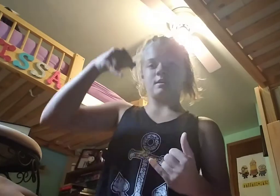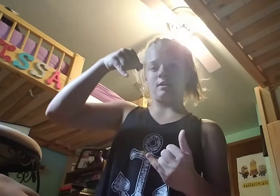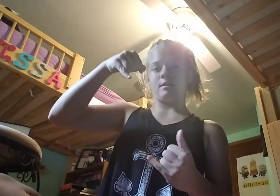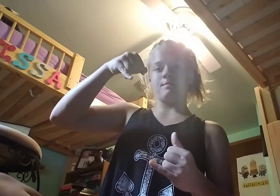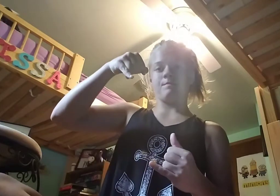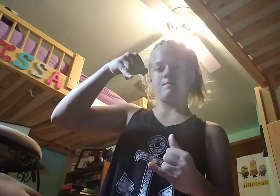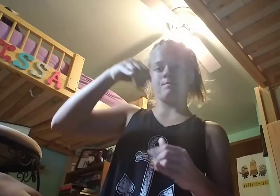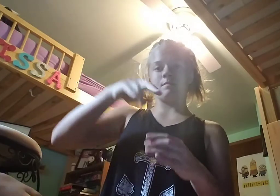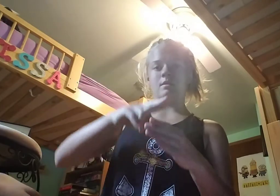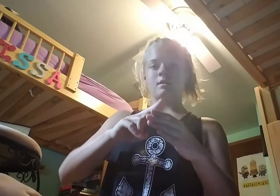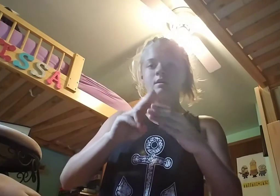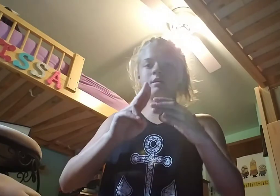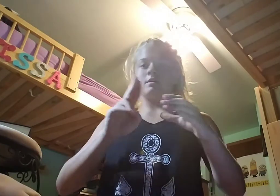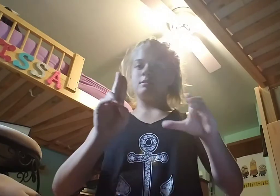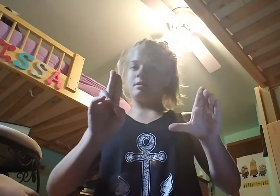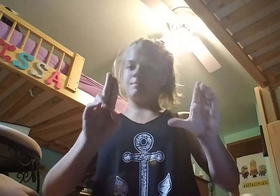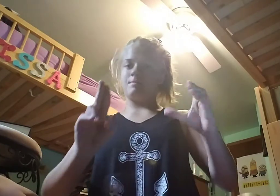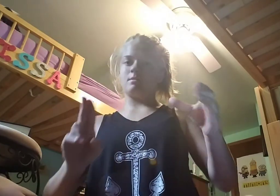skinny dip.